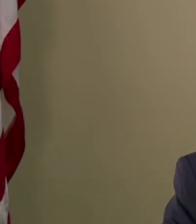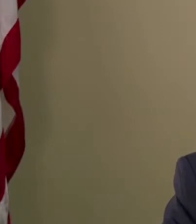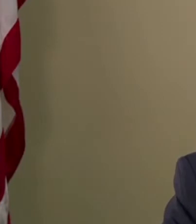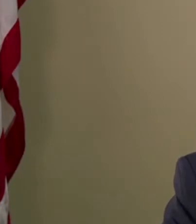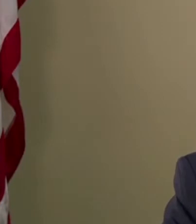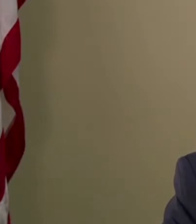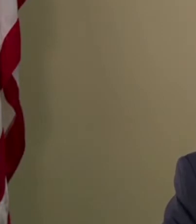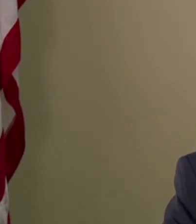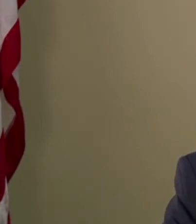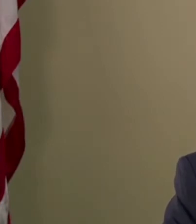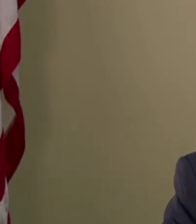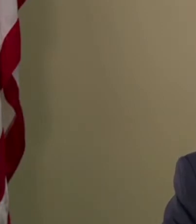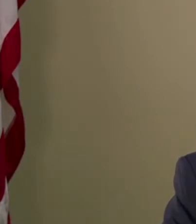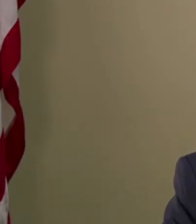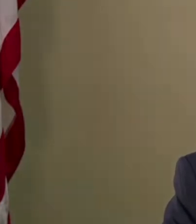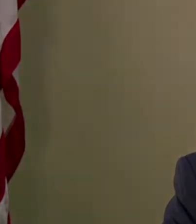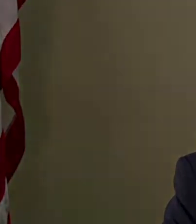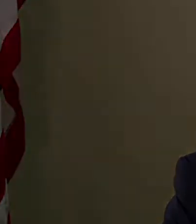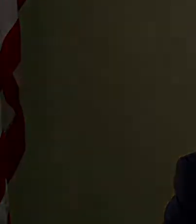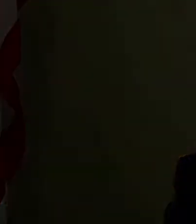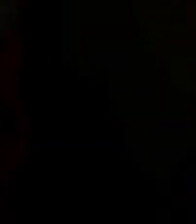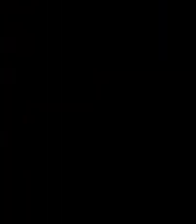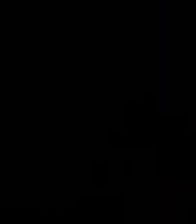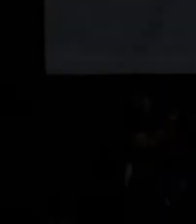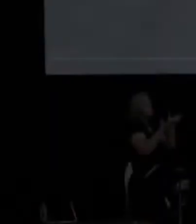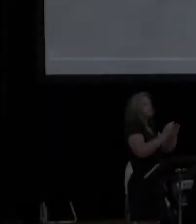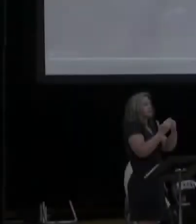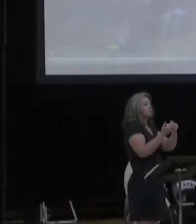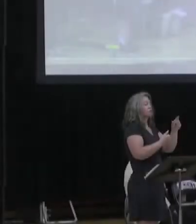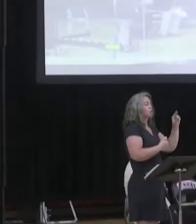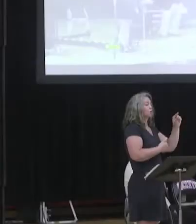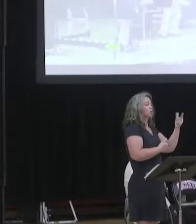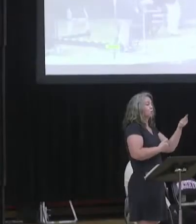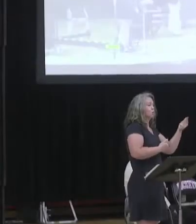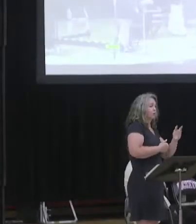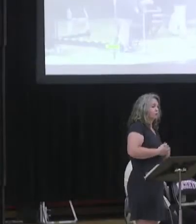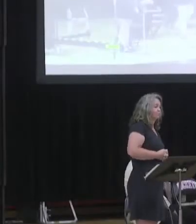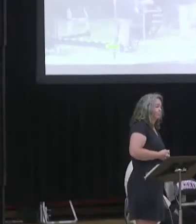Public Schools graduates of 2021.